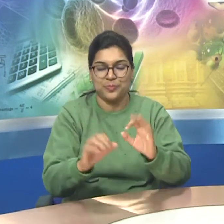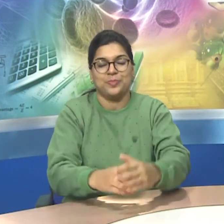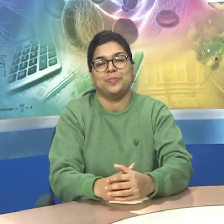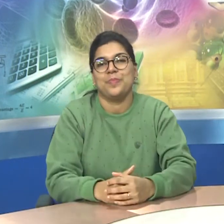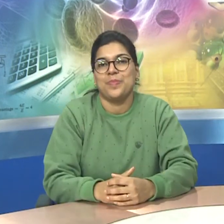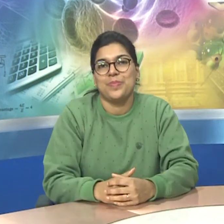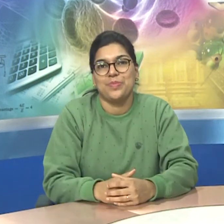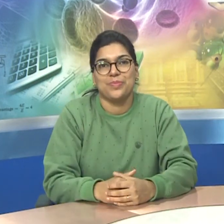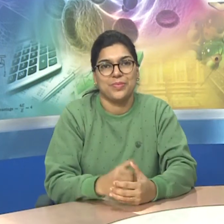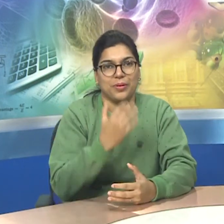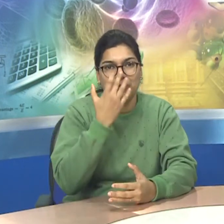need to be careful.